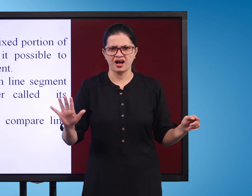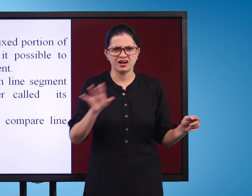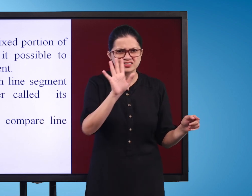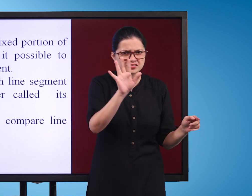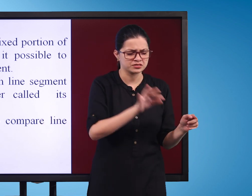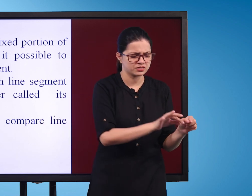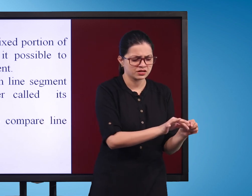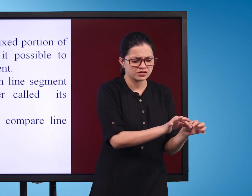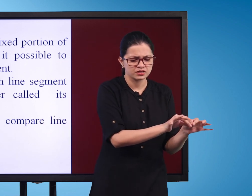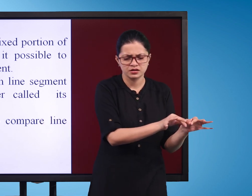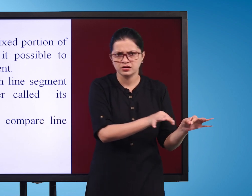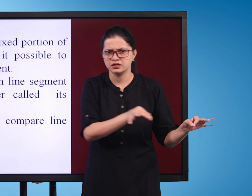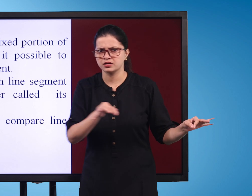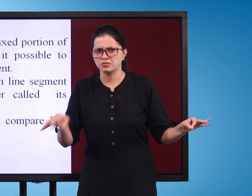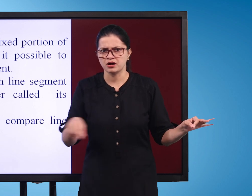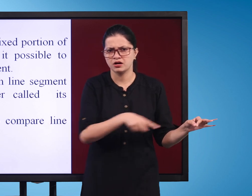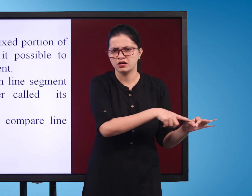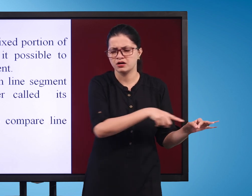This makes it possible to measure a line segment.